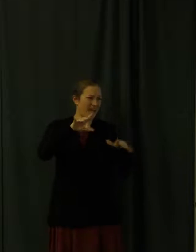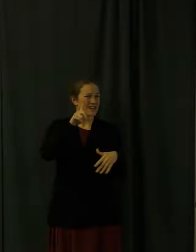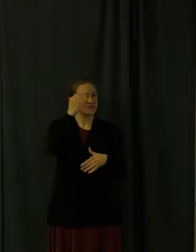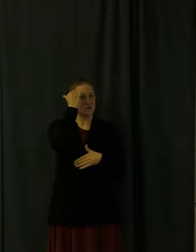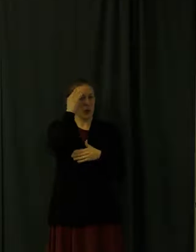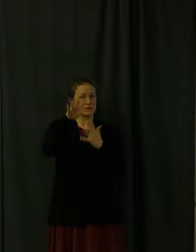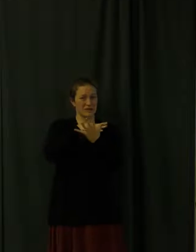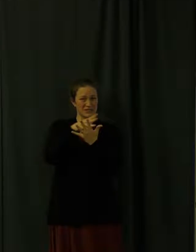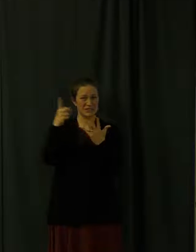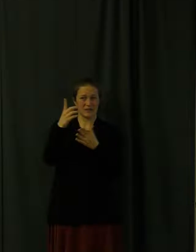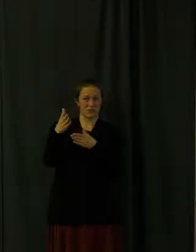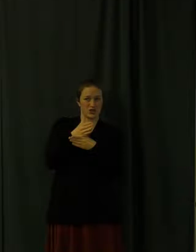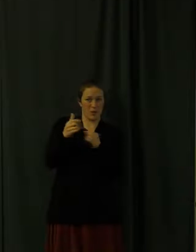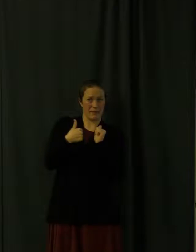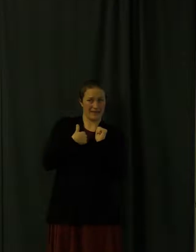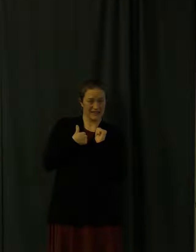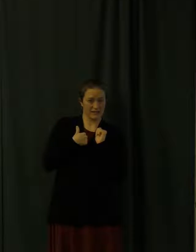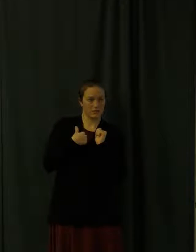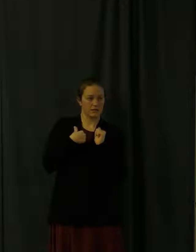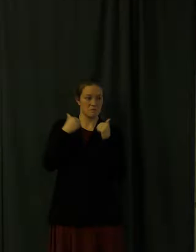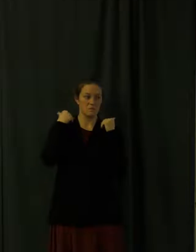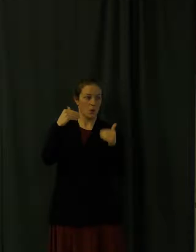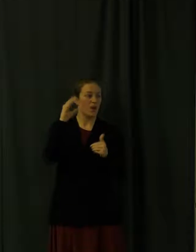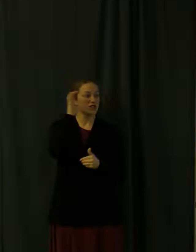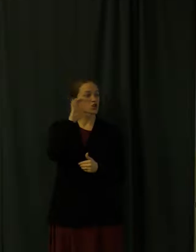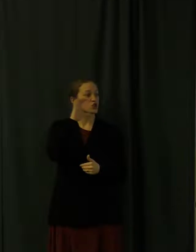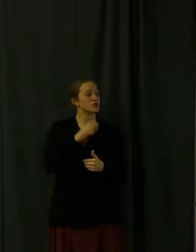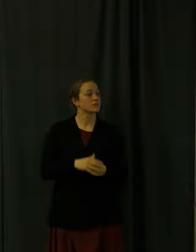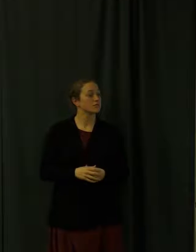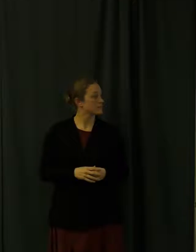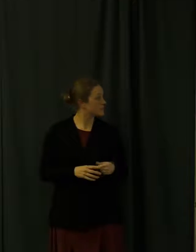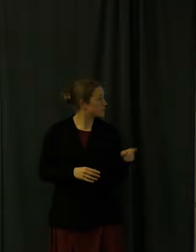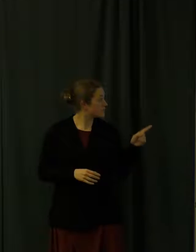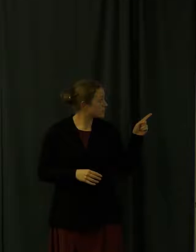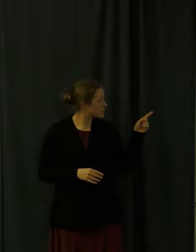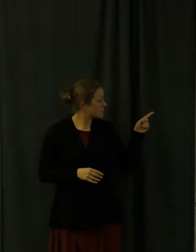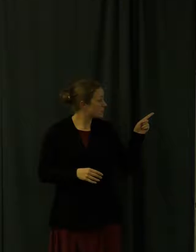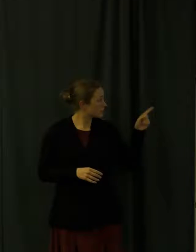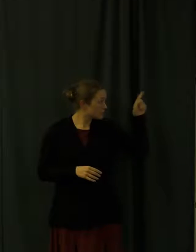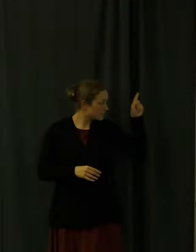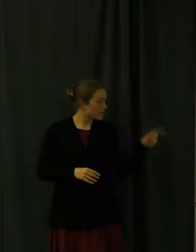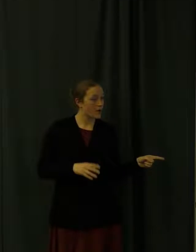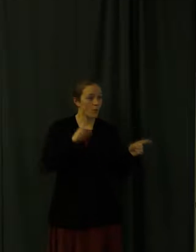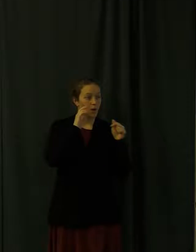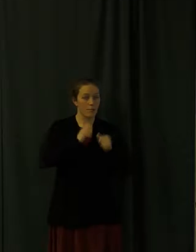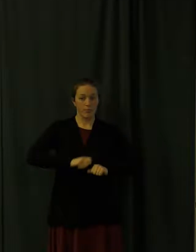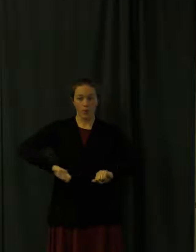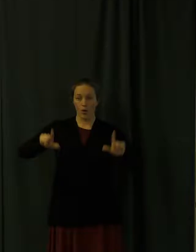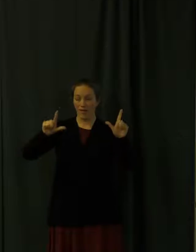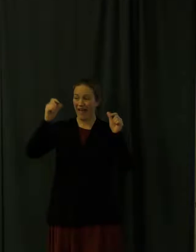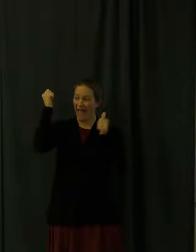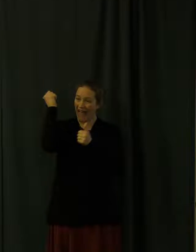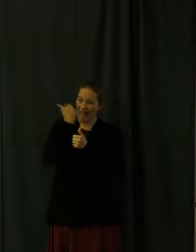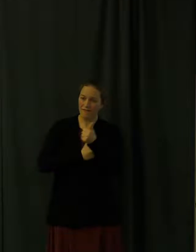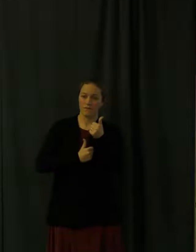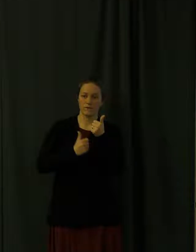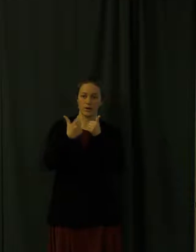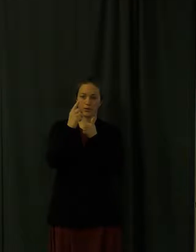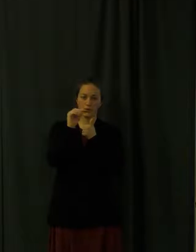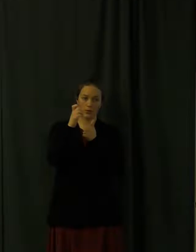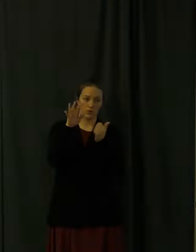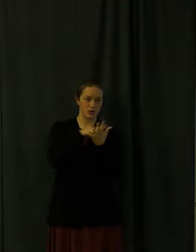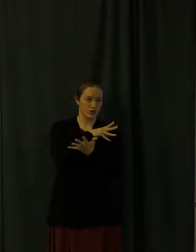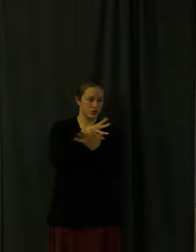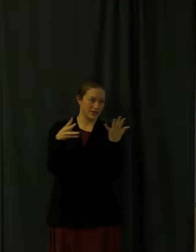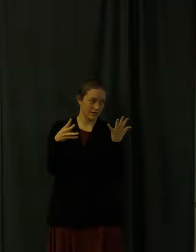me. So I'm going to go ahead and just search that, and it's legitimately going to pull up every single Google sheet